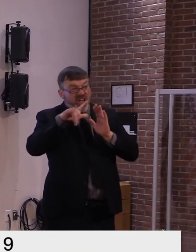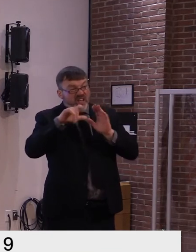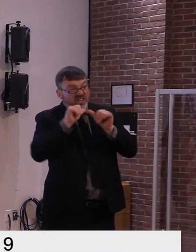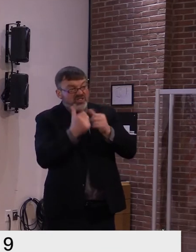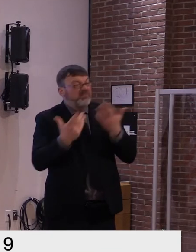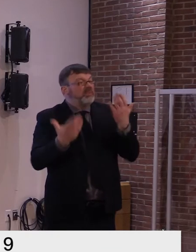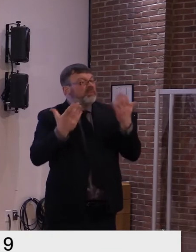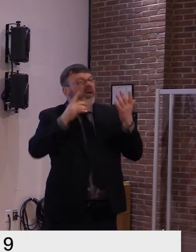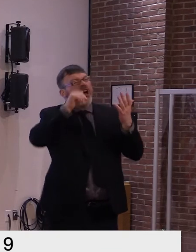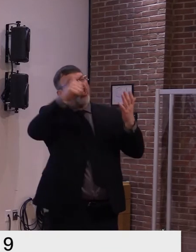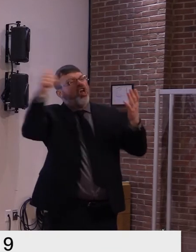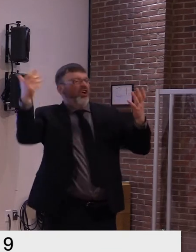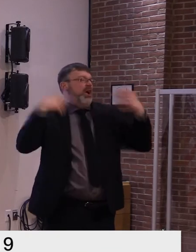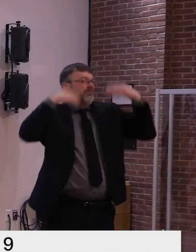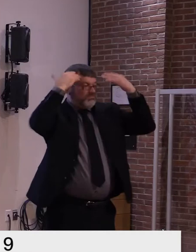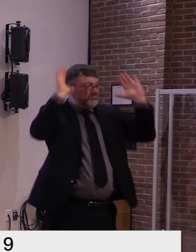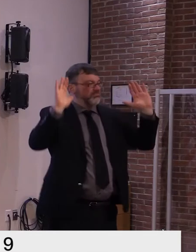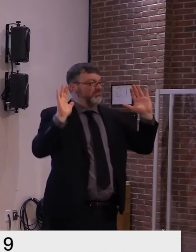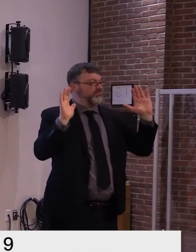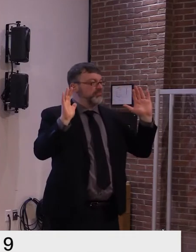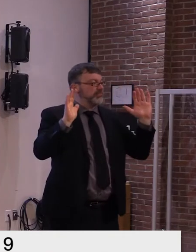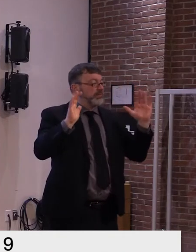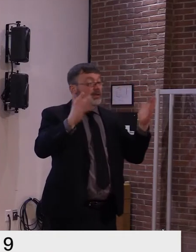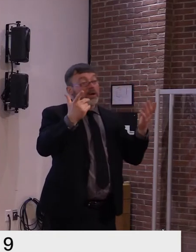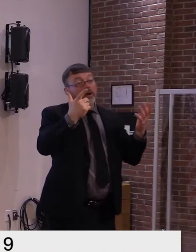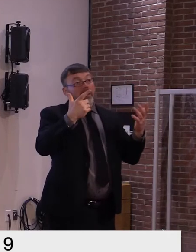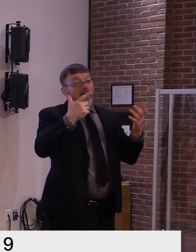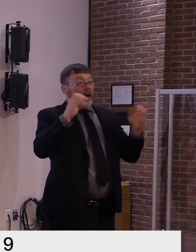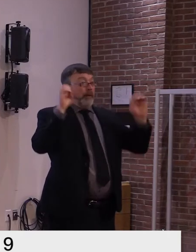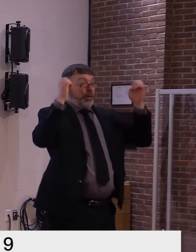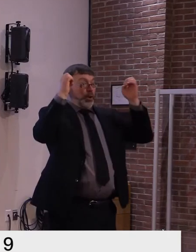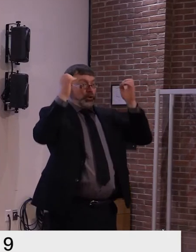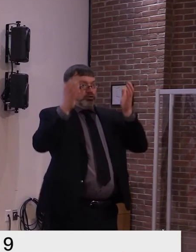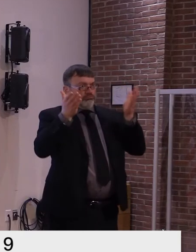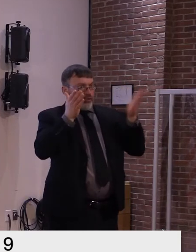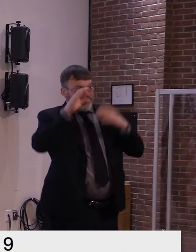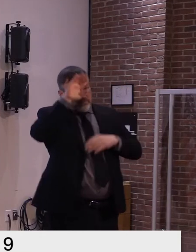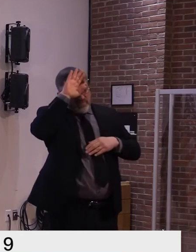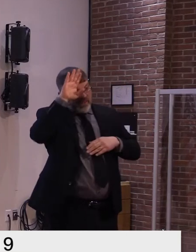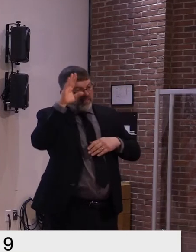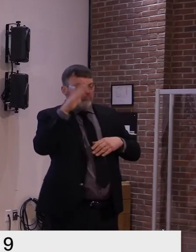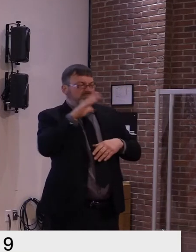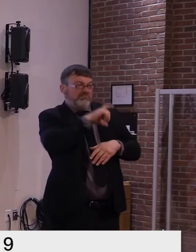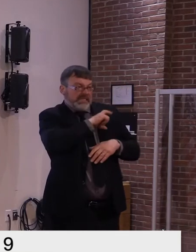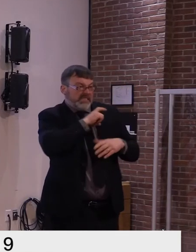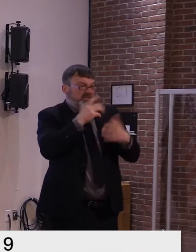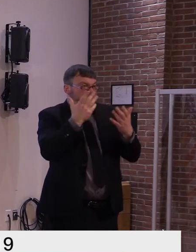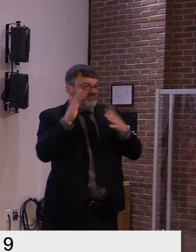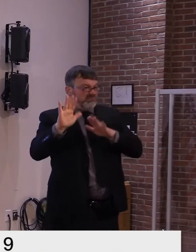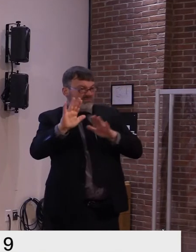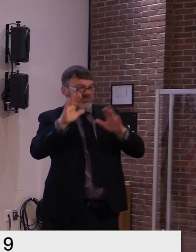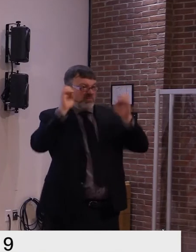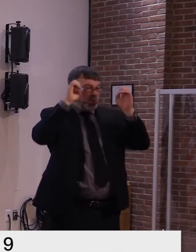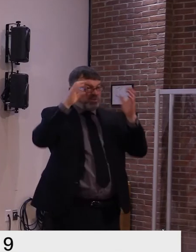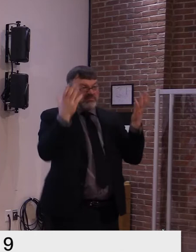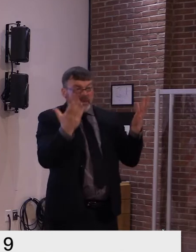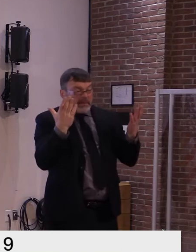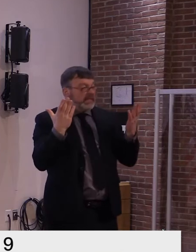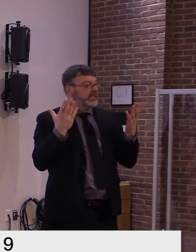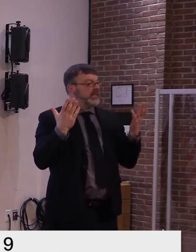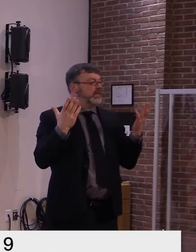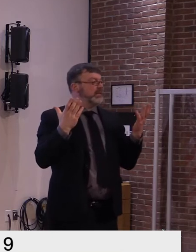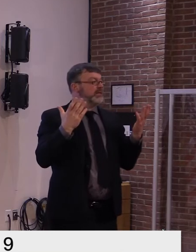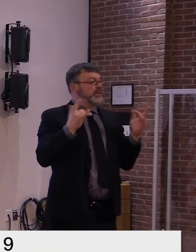National Guard probably involved in this in these community vaccination sites that we talked about. You'll also see